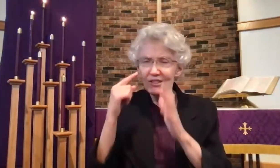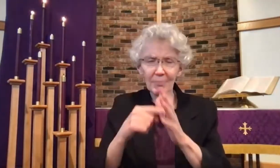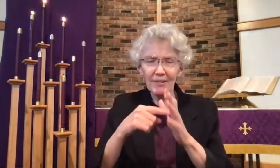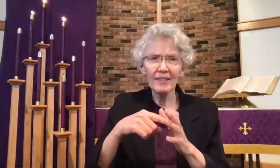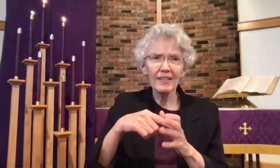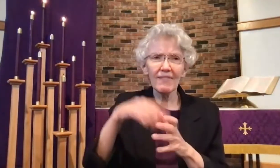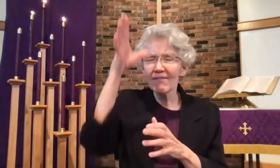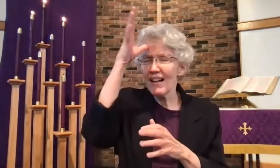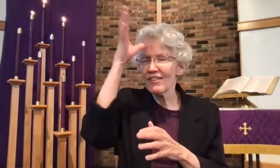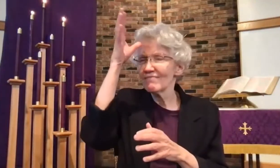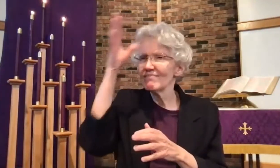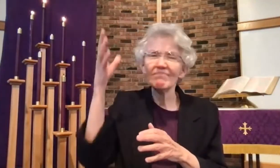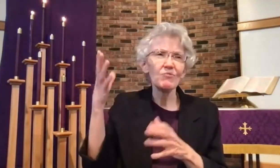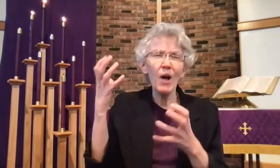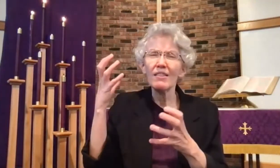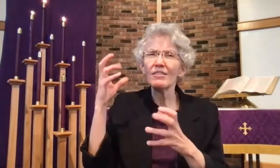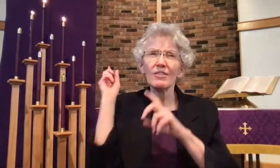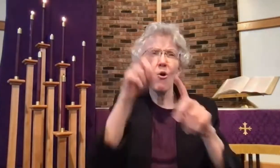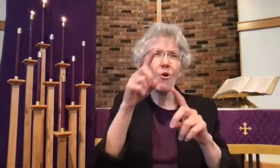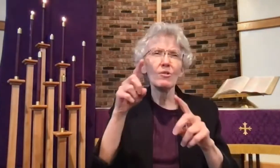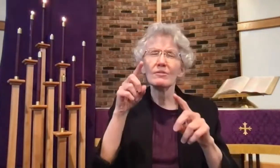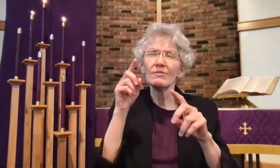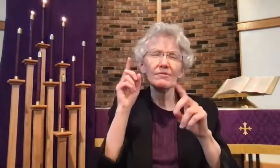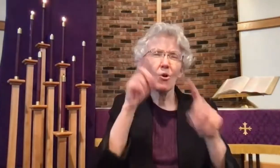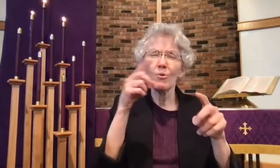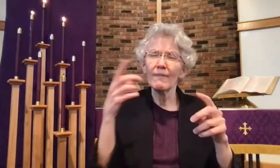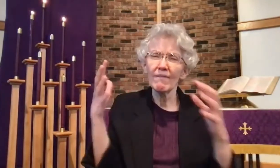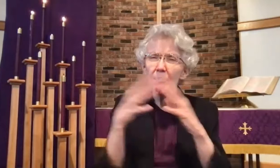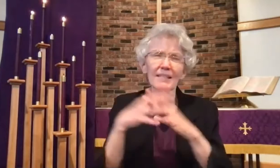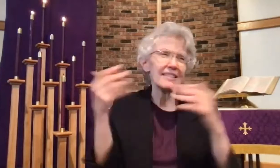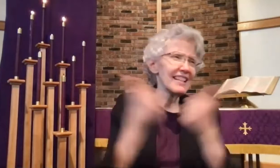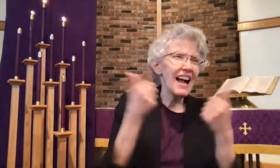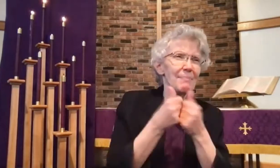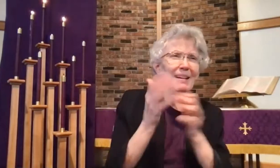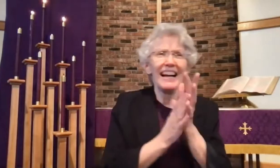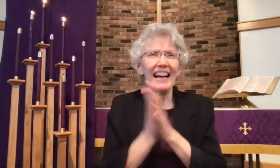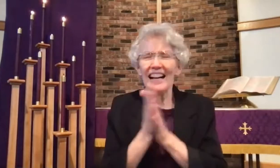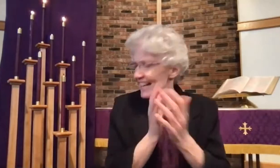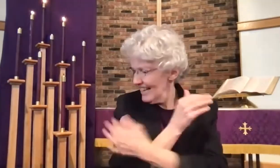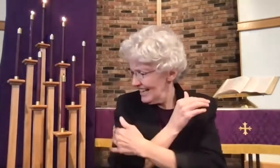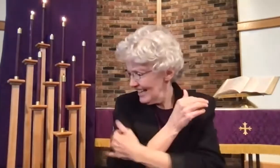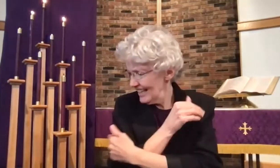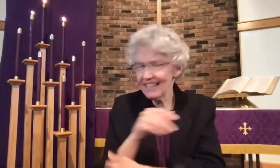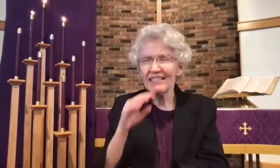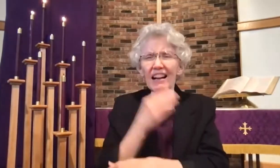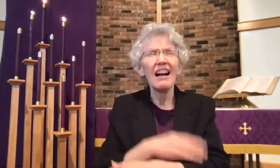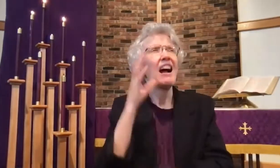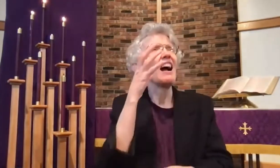your heart. So for example, there might be a father who wants to go to a football game, and